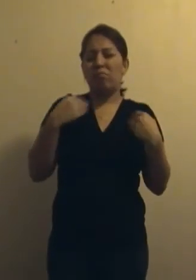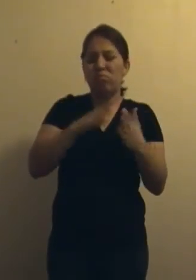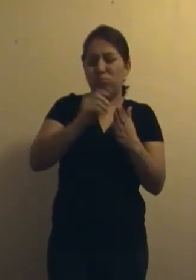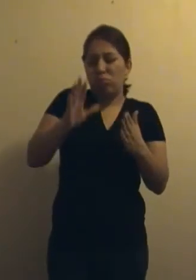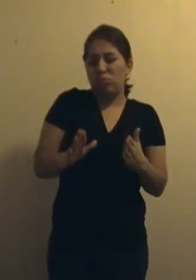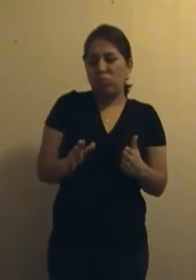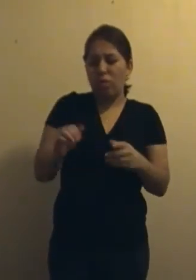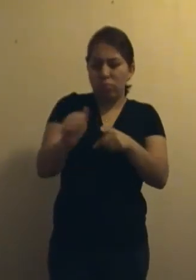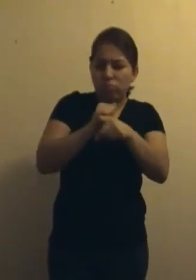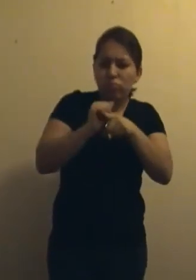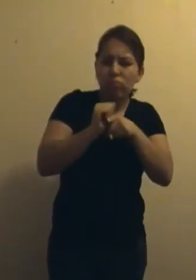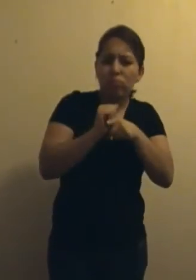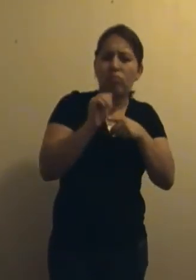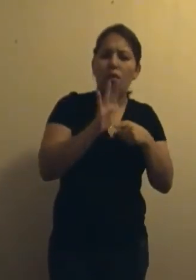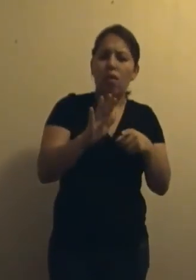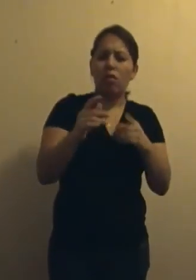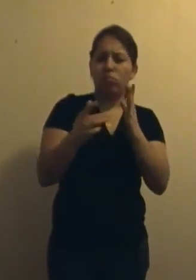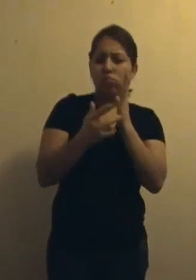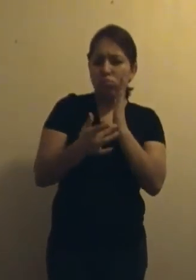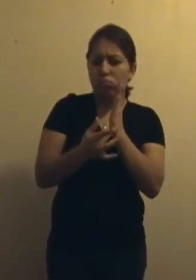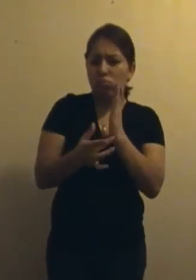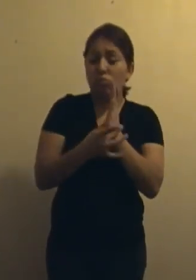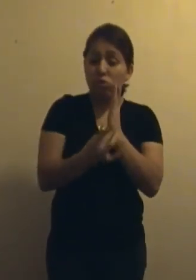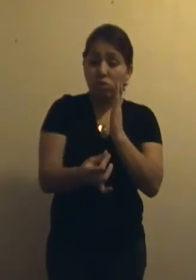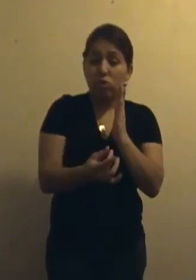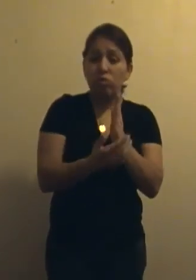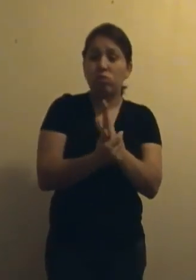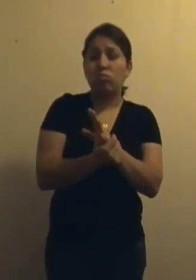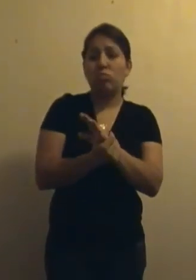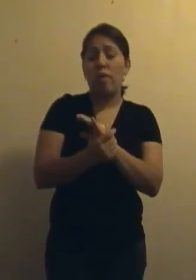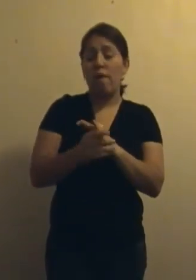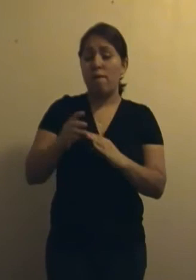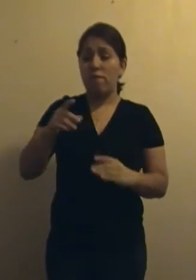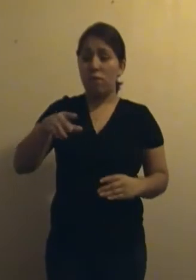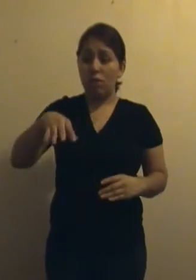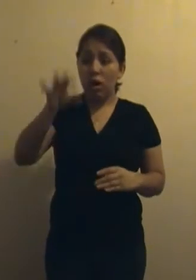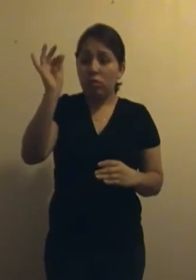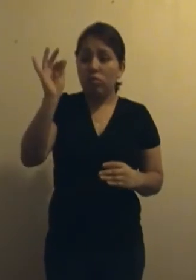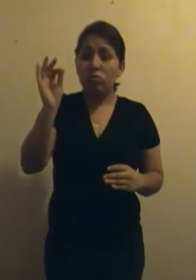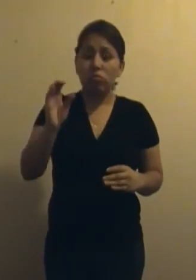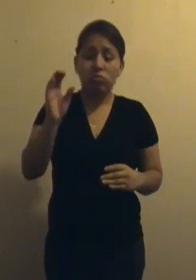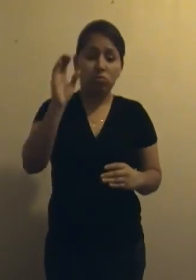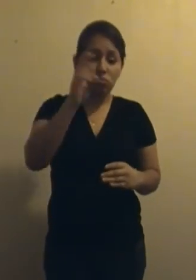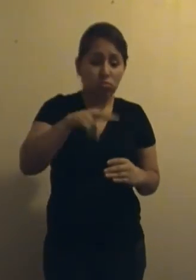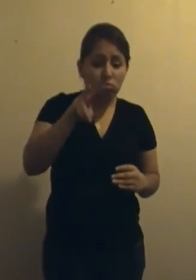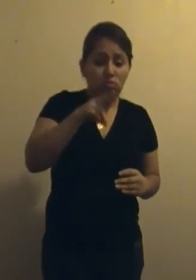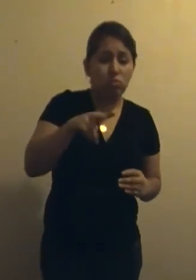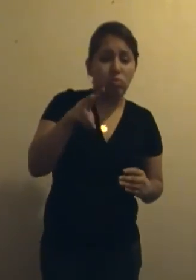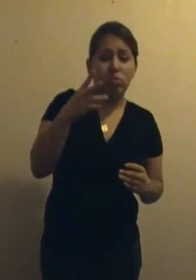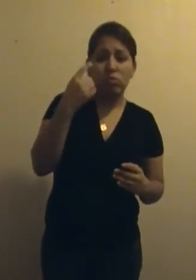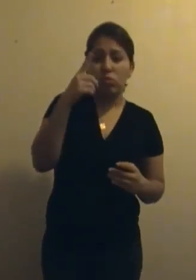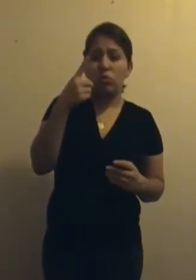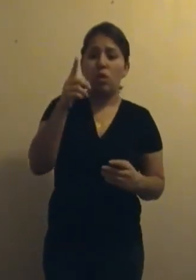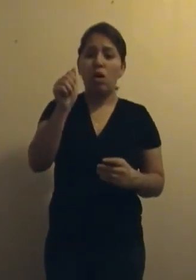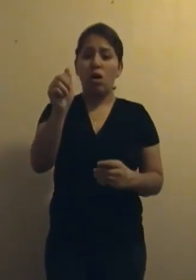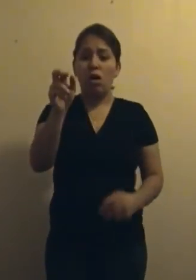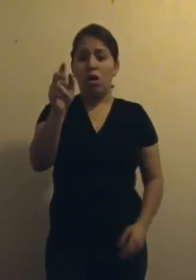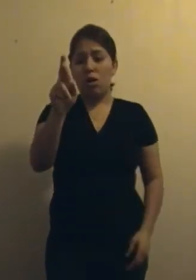on in class, like concept mapping. Maybe they'll go find the article, draw a concept map of that article, which means